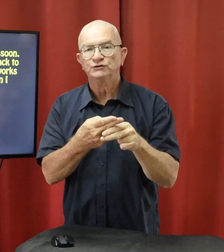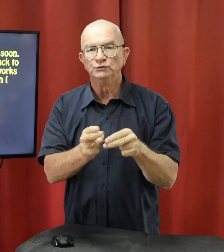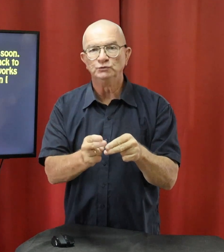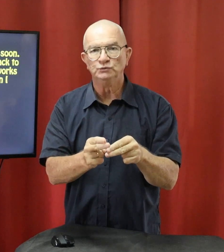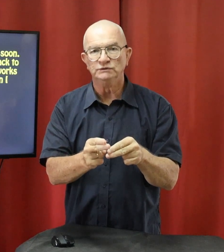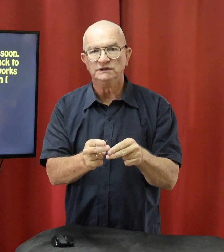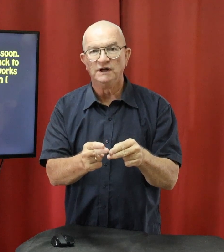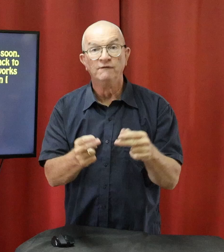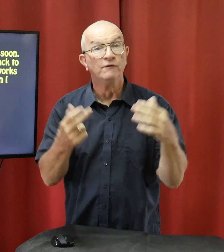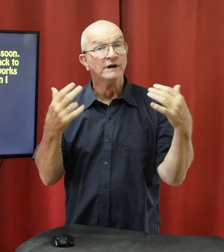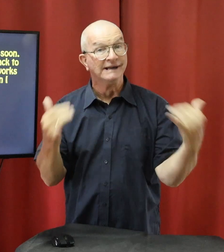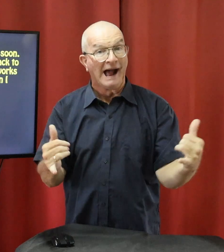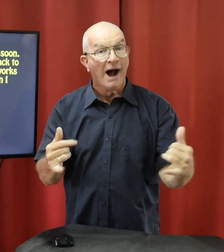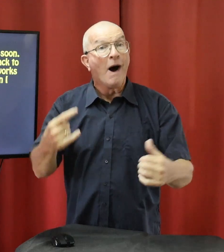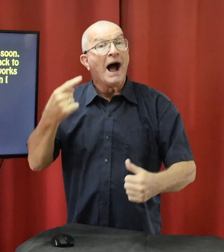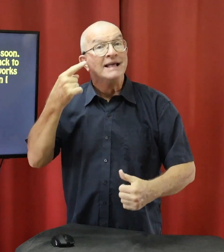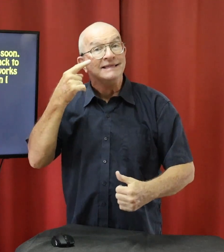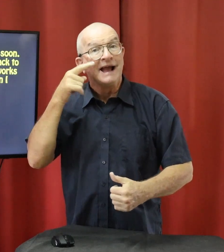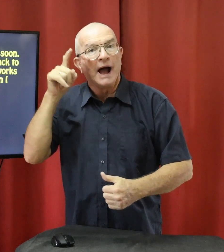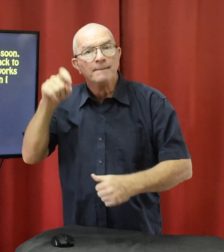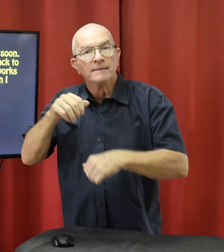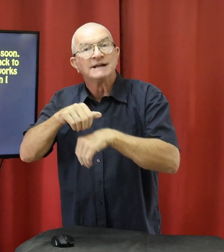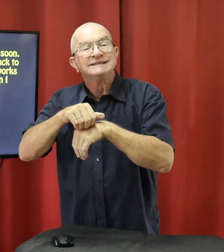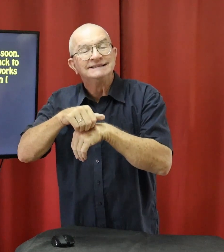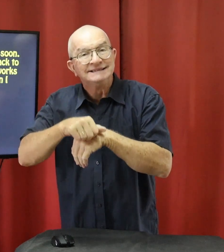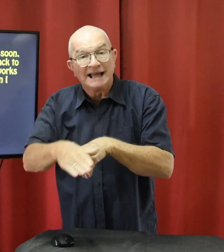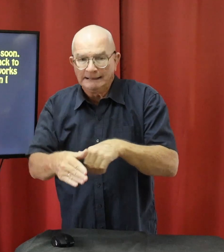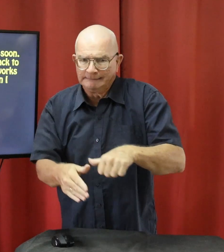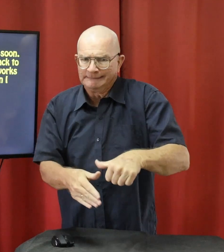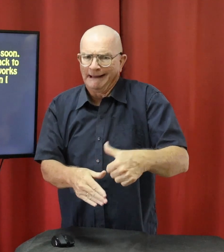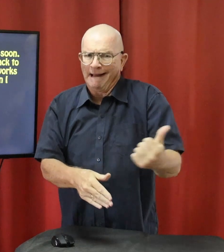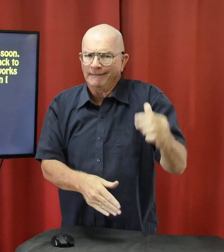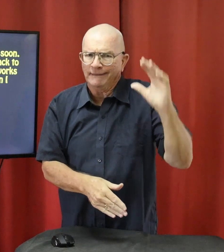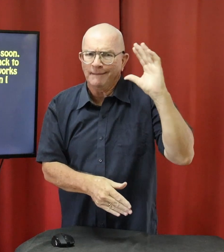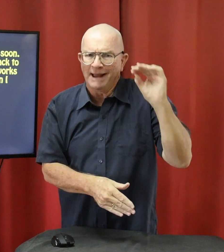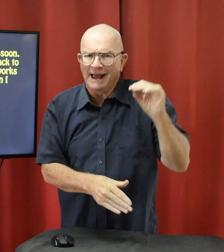you soon. For now, I think I must send